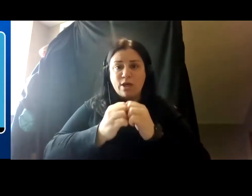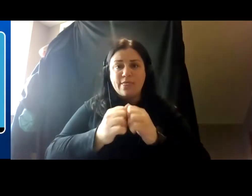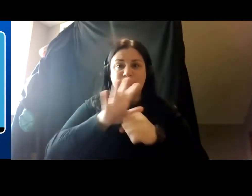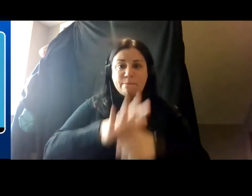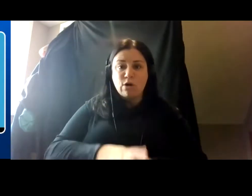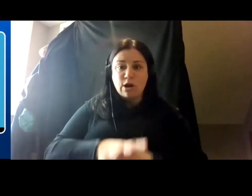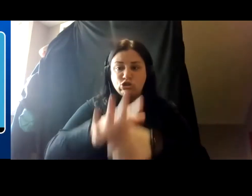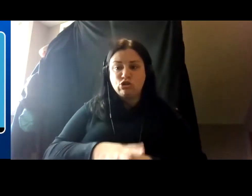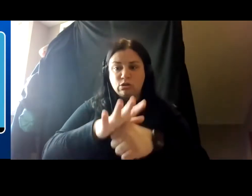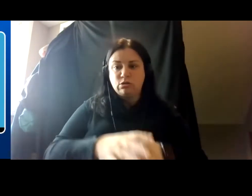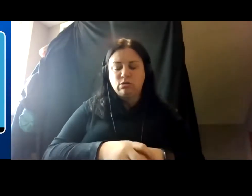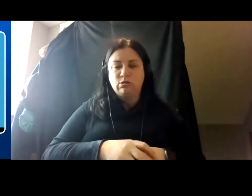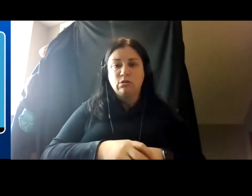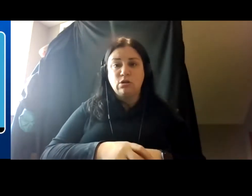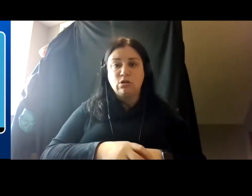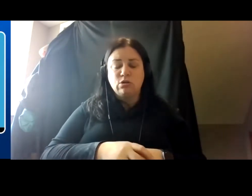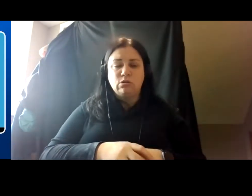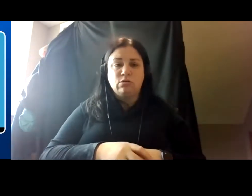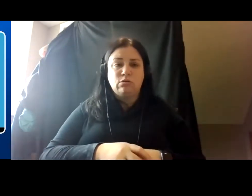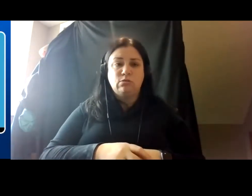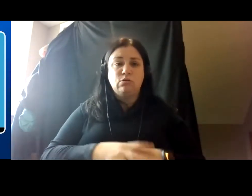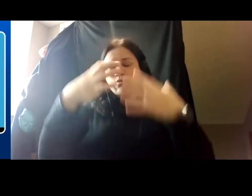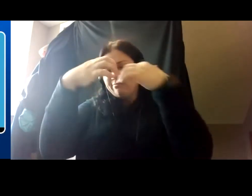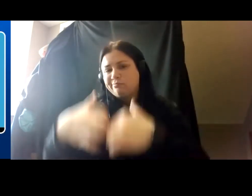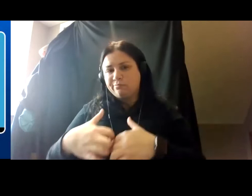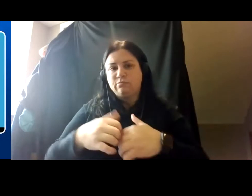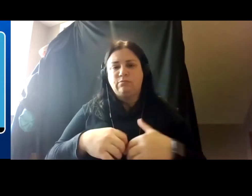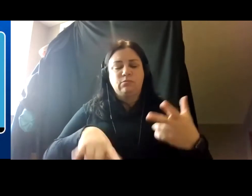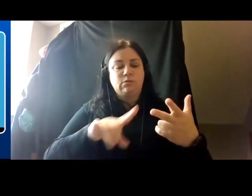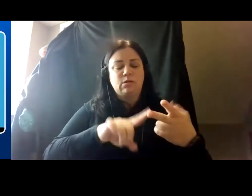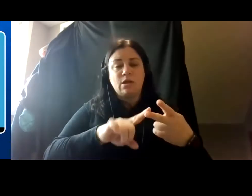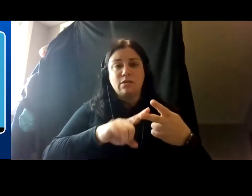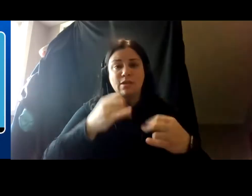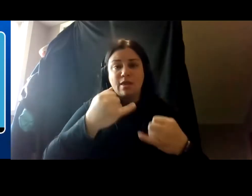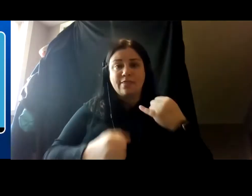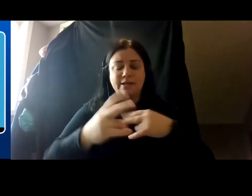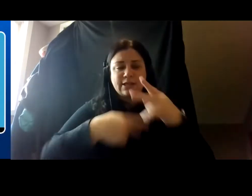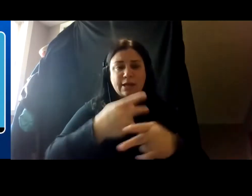adversity. So they fold their hand. Now,